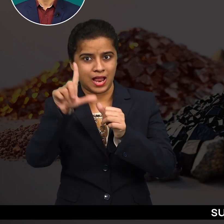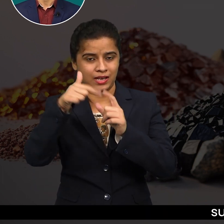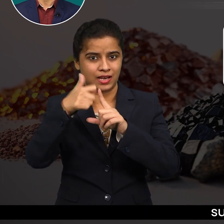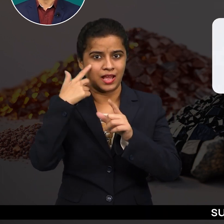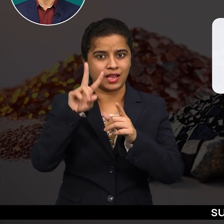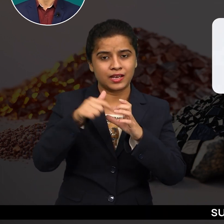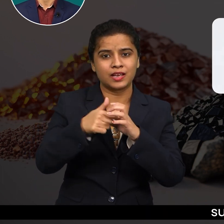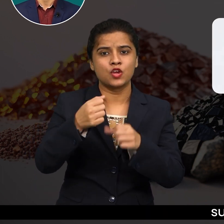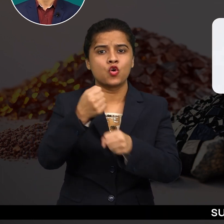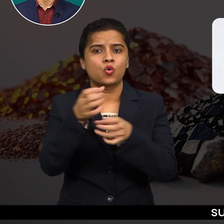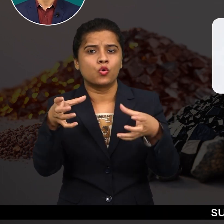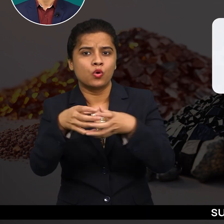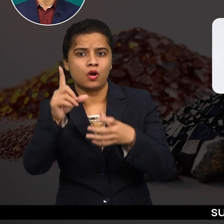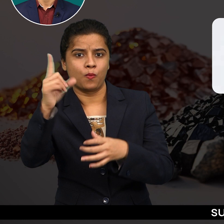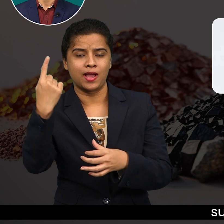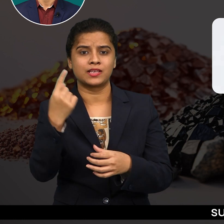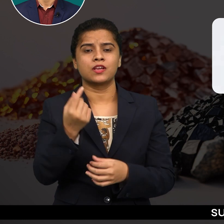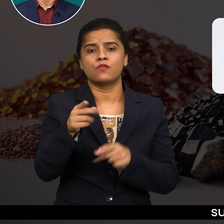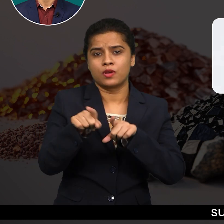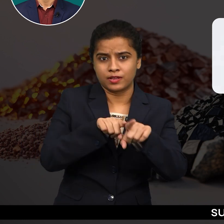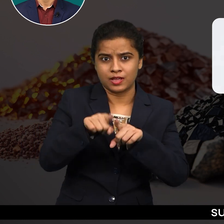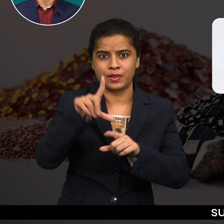as lithium,